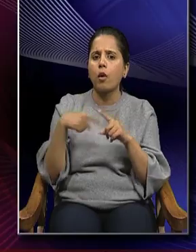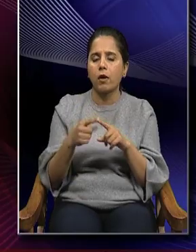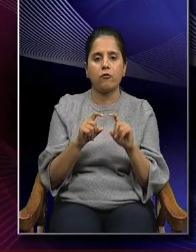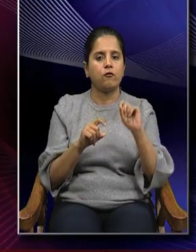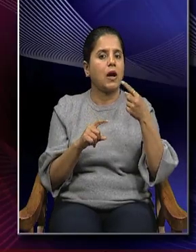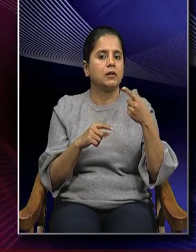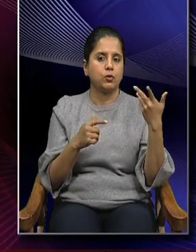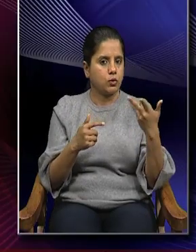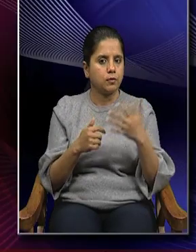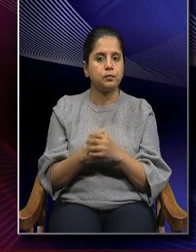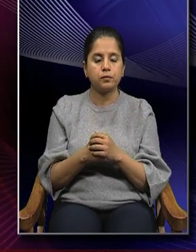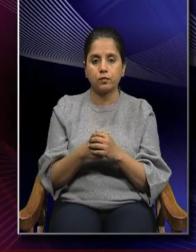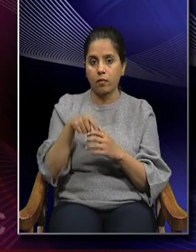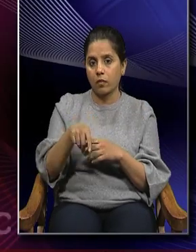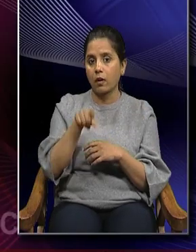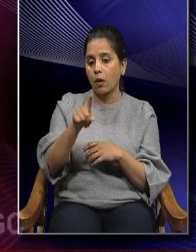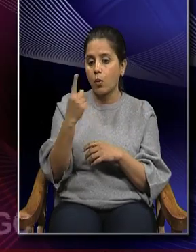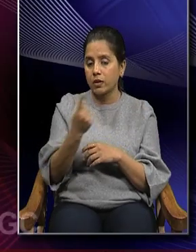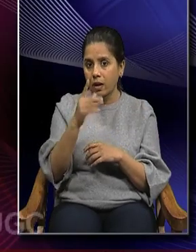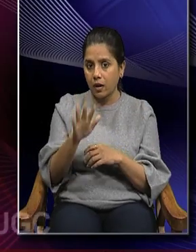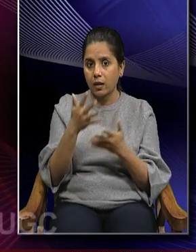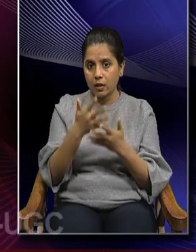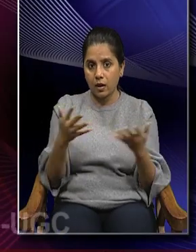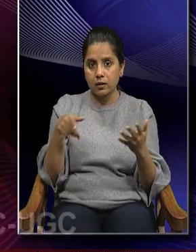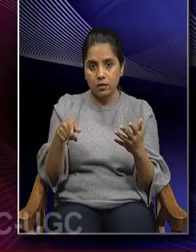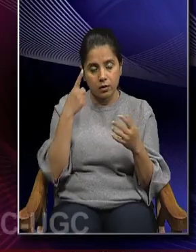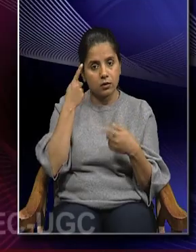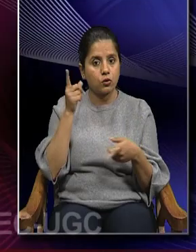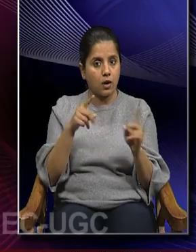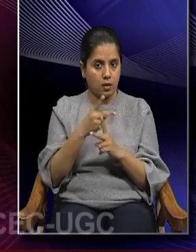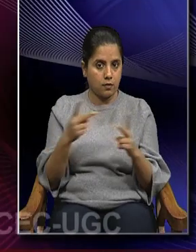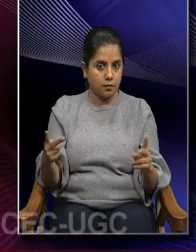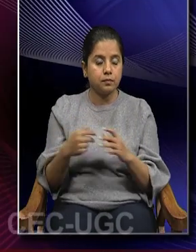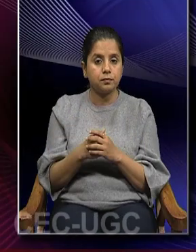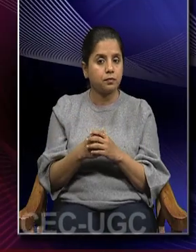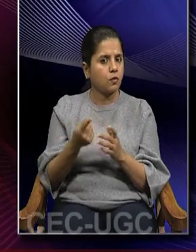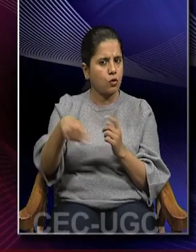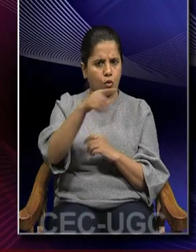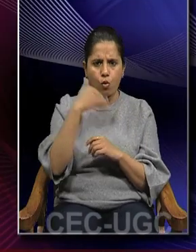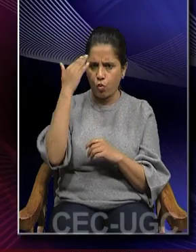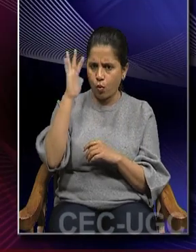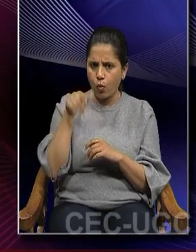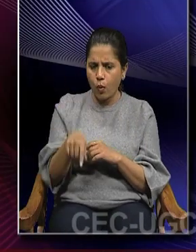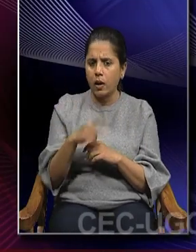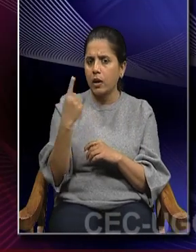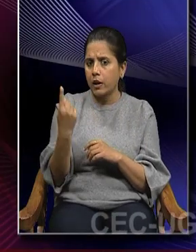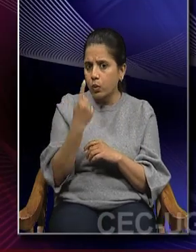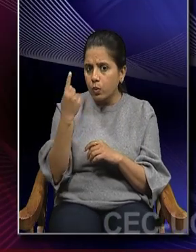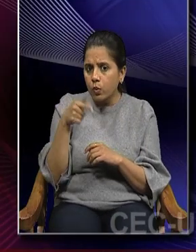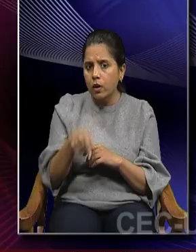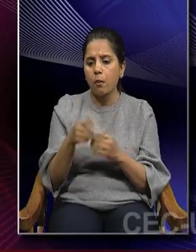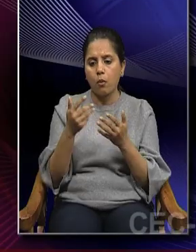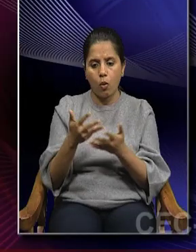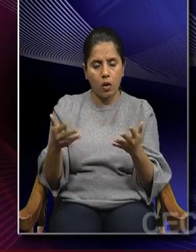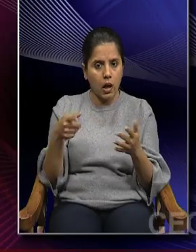one, individual product strategies. As we all know, what is individual product?